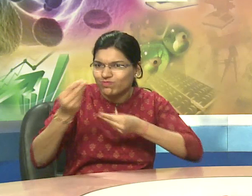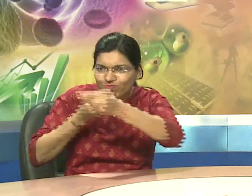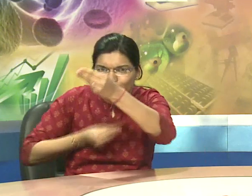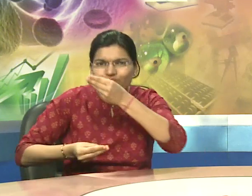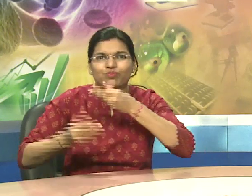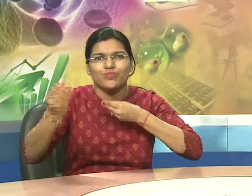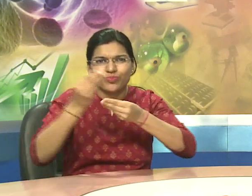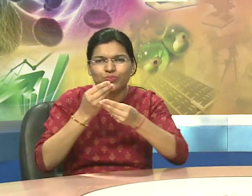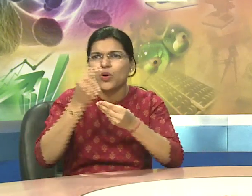nation.